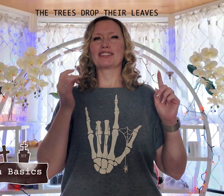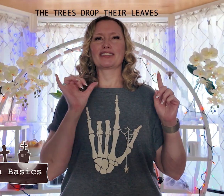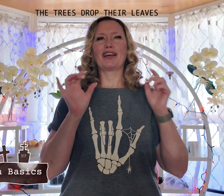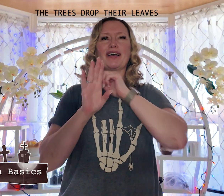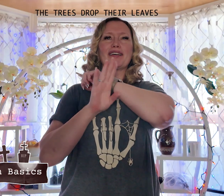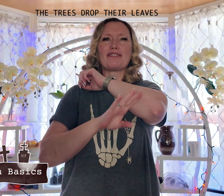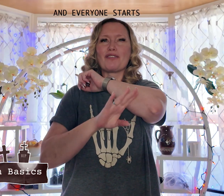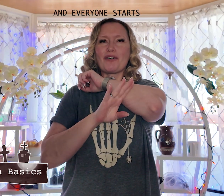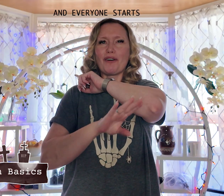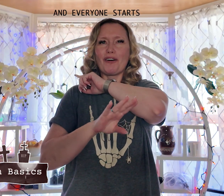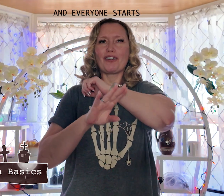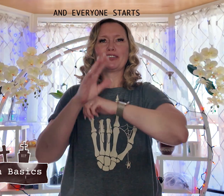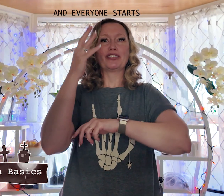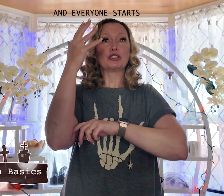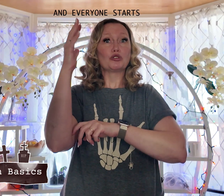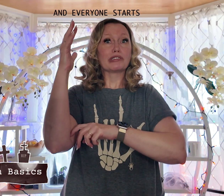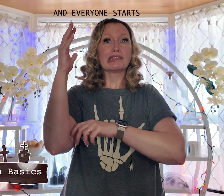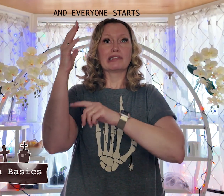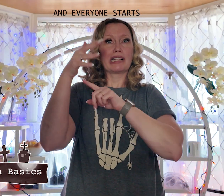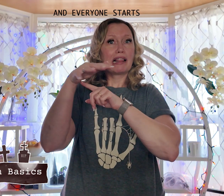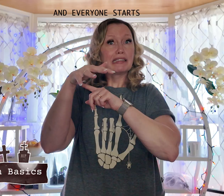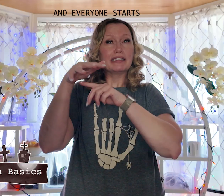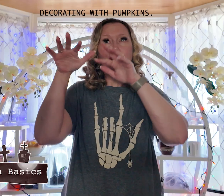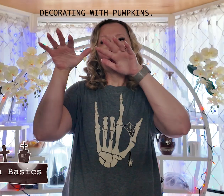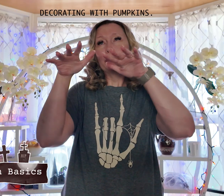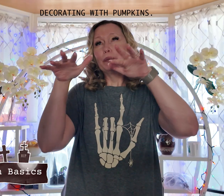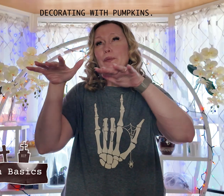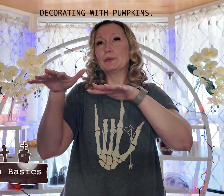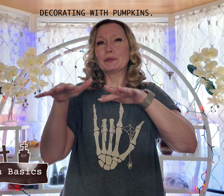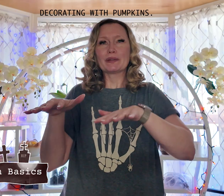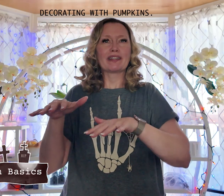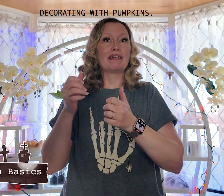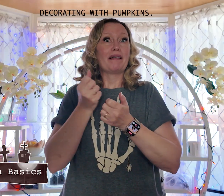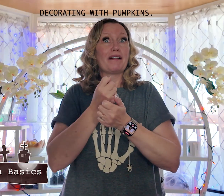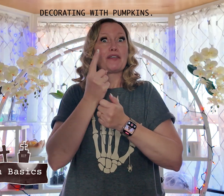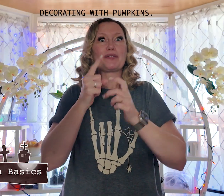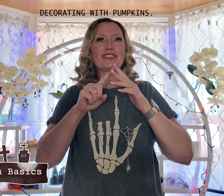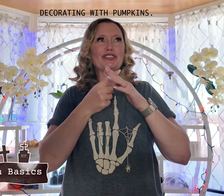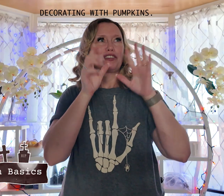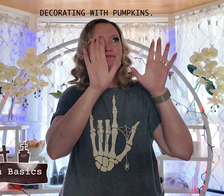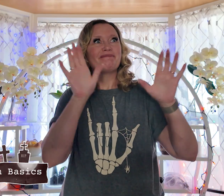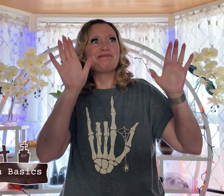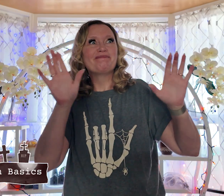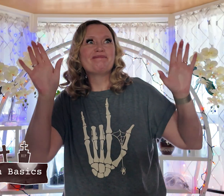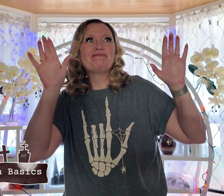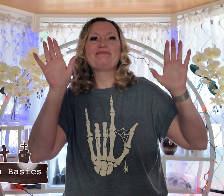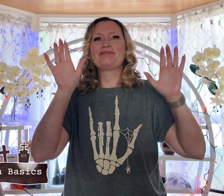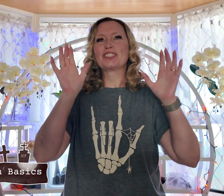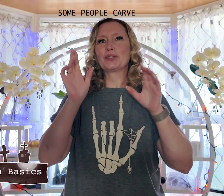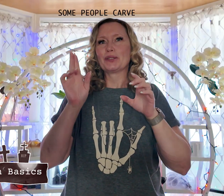their leaves, and everyone starts decorating with pumpkins.